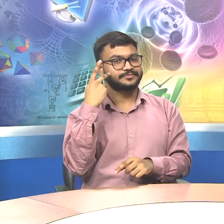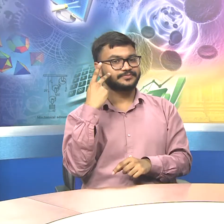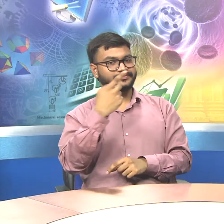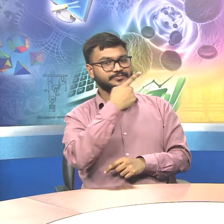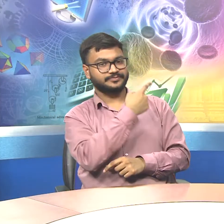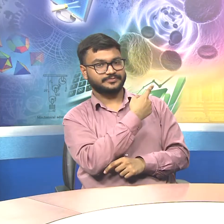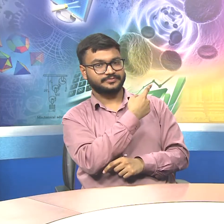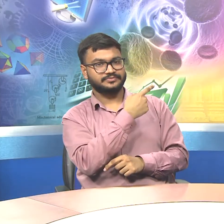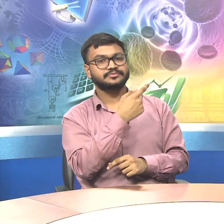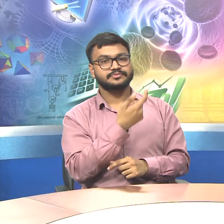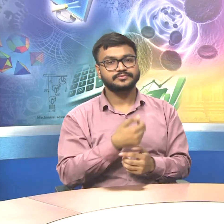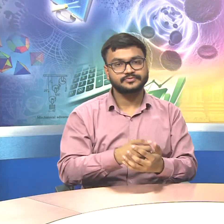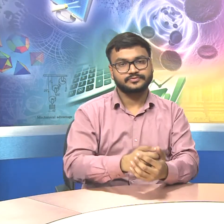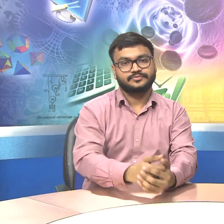time.